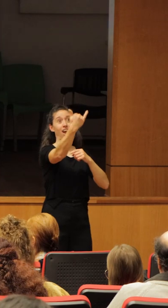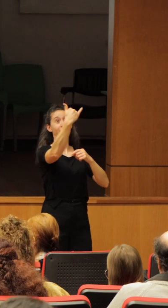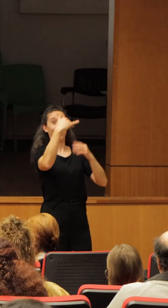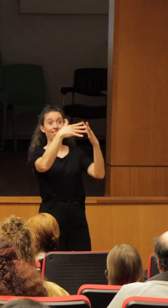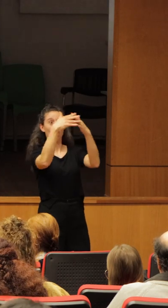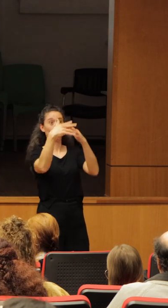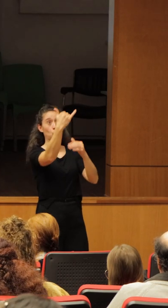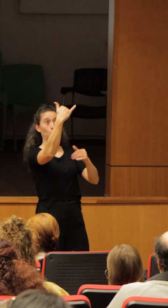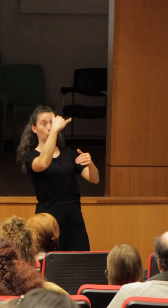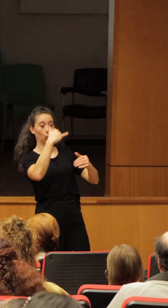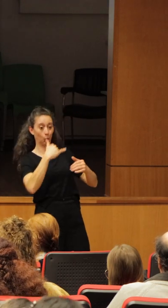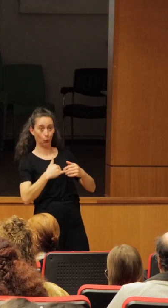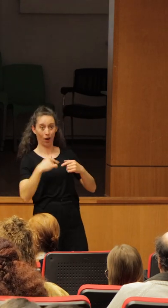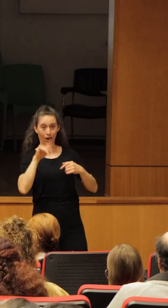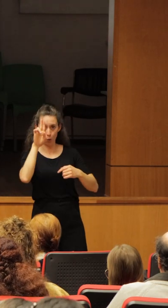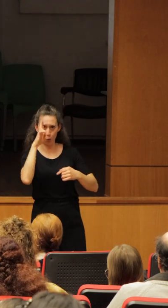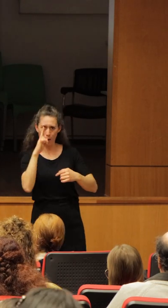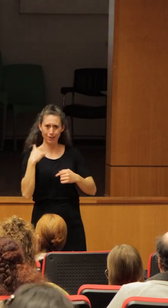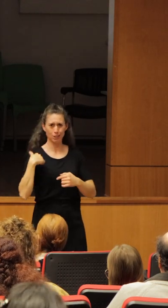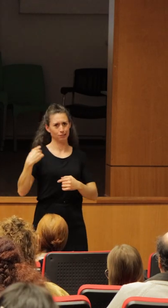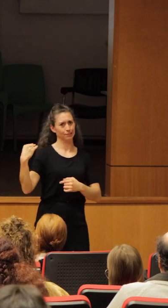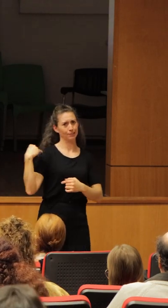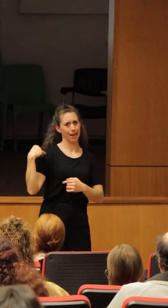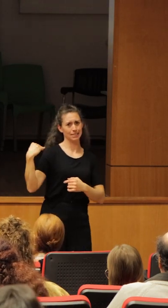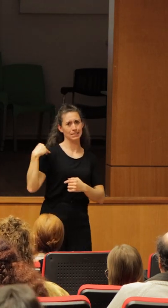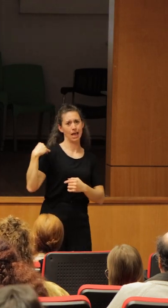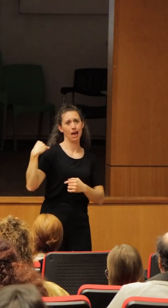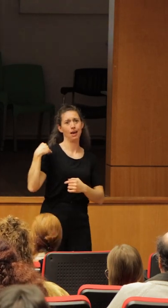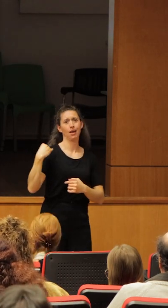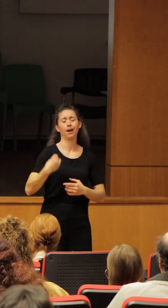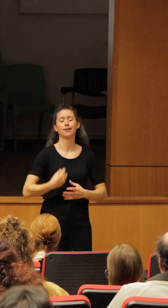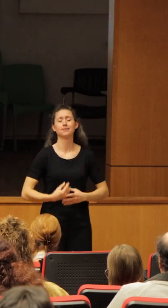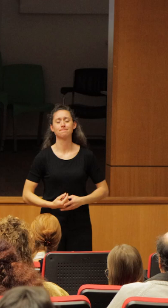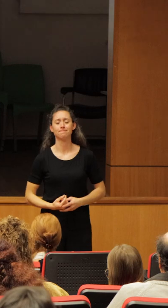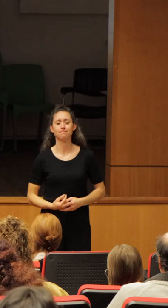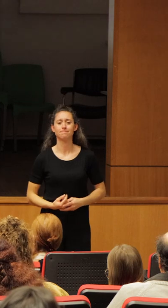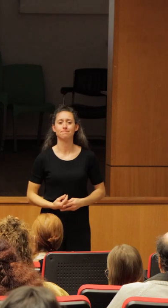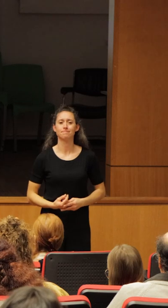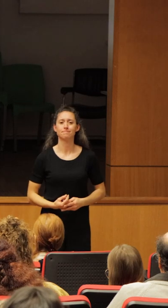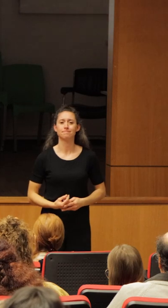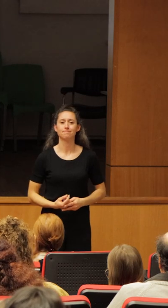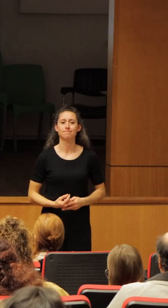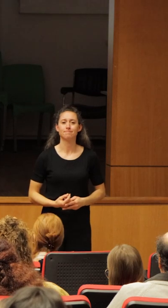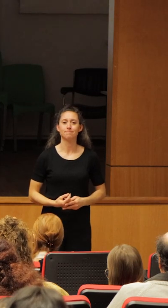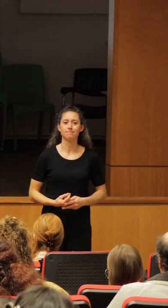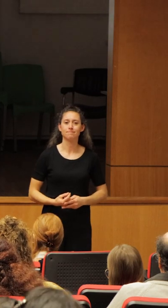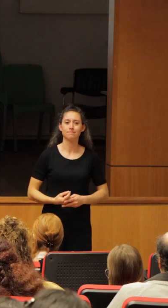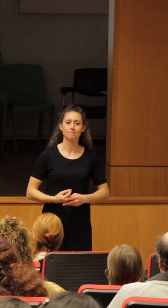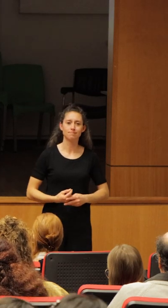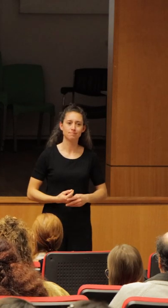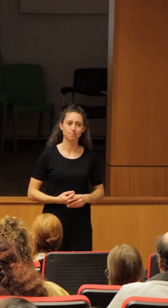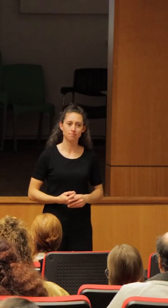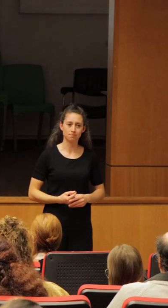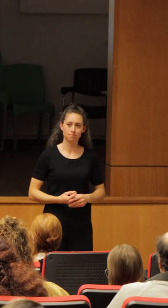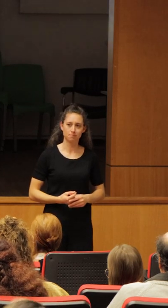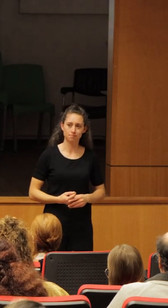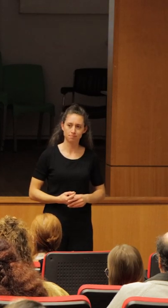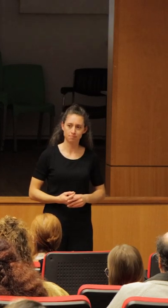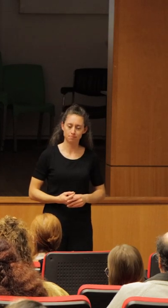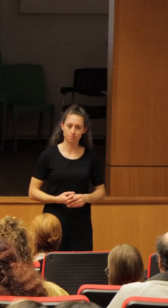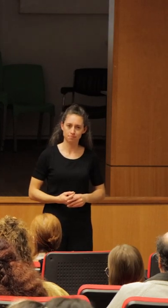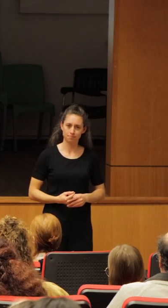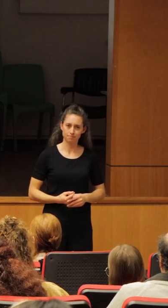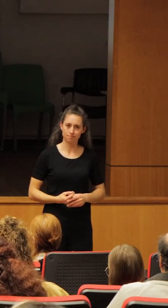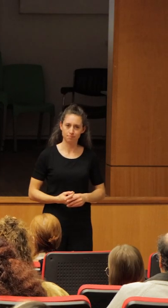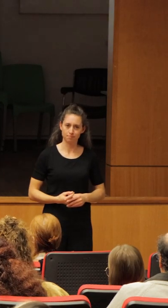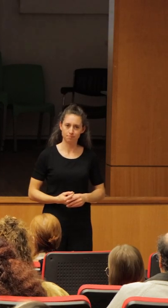little tired. Y estaba cansada. And my hosts, it was in the evening, it was dark, and they just basically led